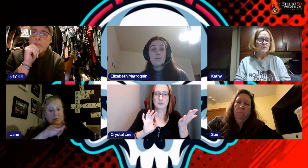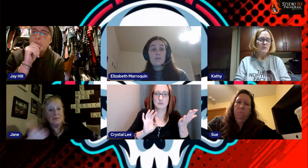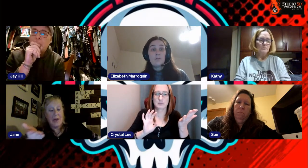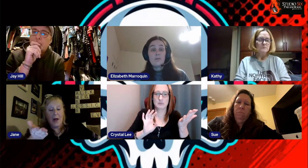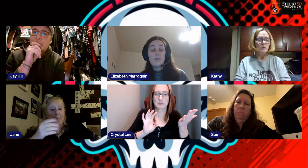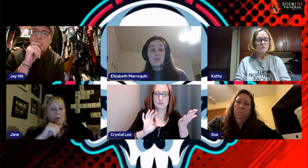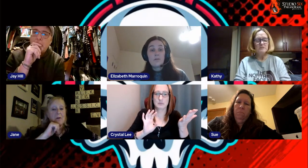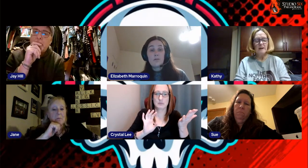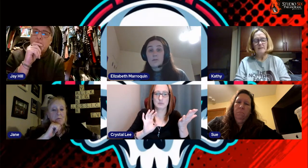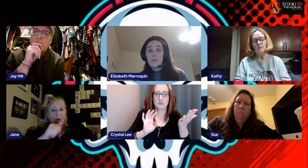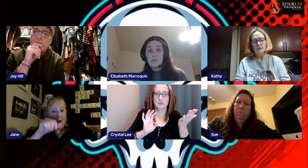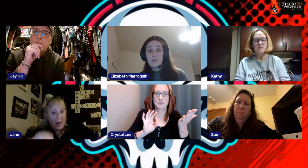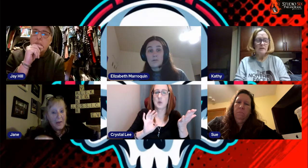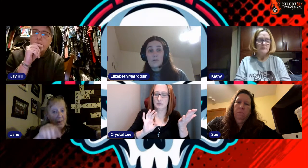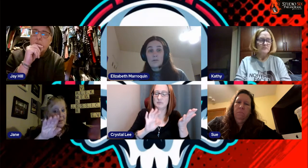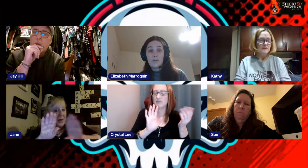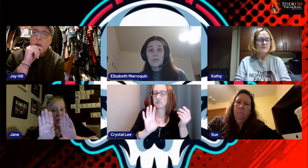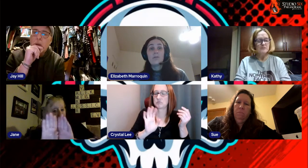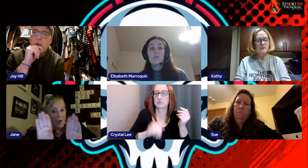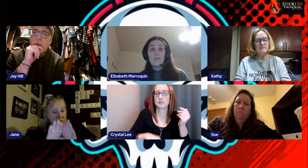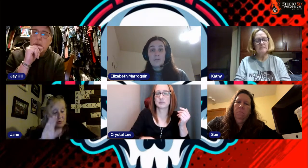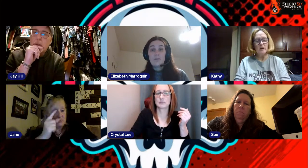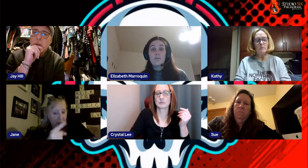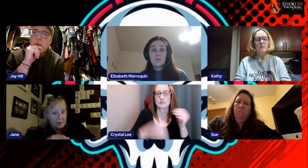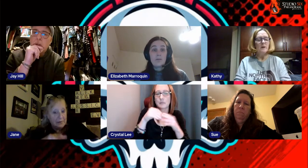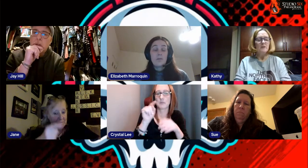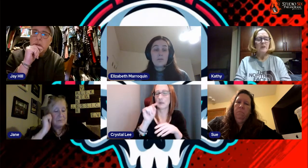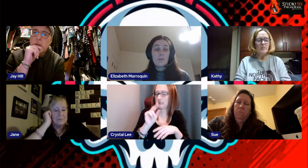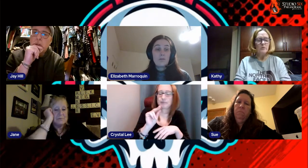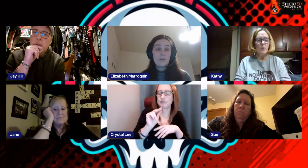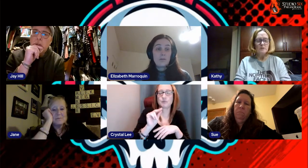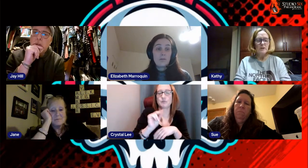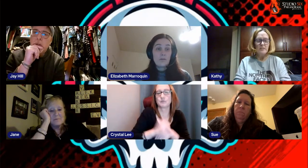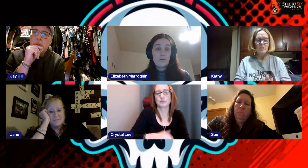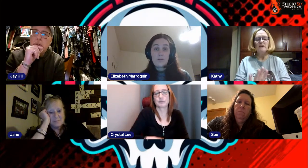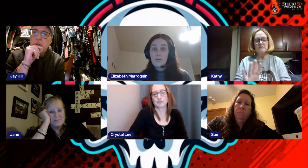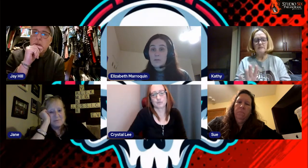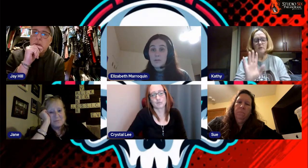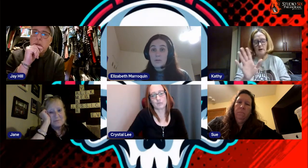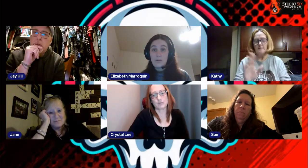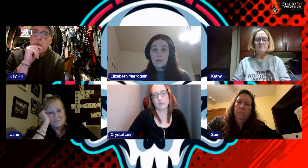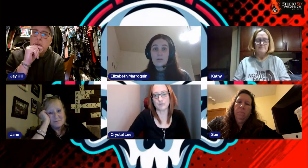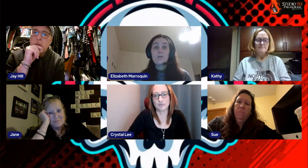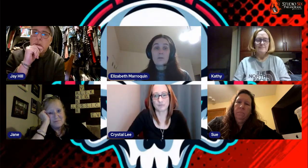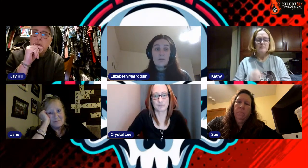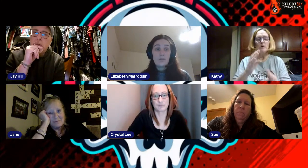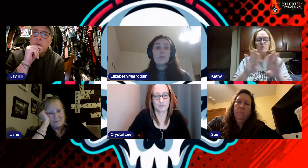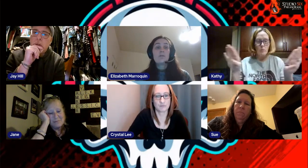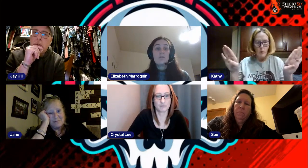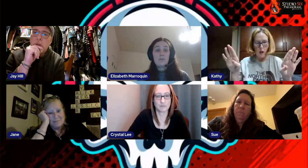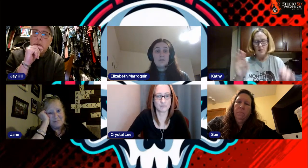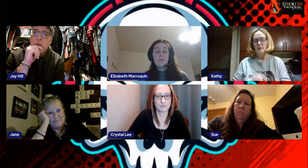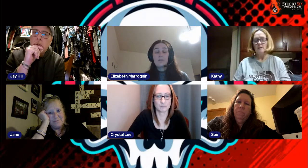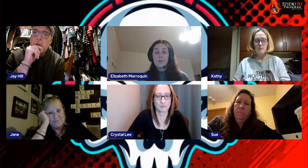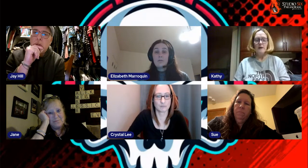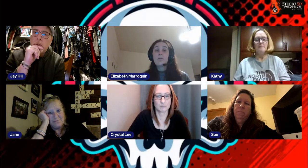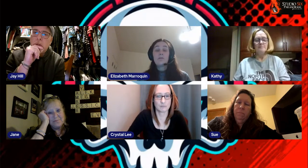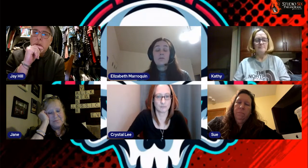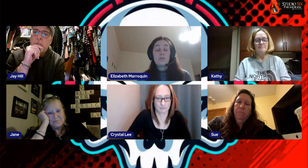Okay. Does she know? So you died. Okay. So Jane said, no, not the door, not the closet. Okay. So it's the